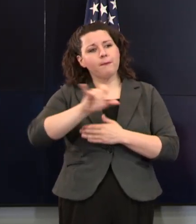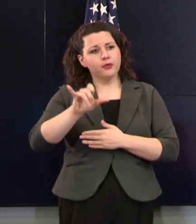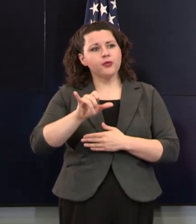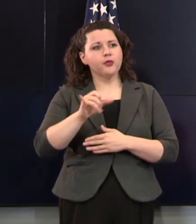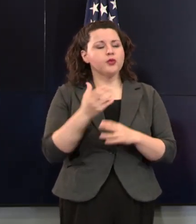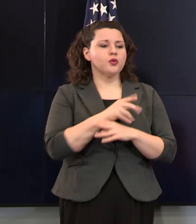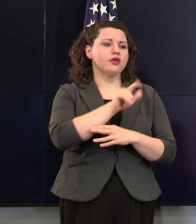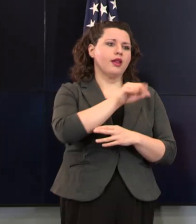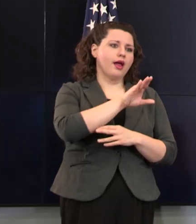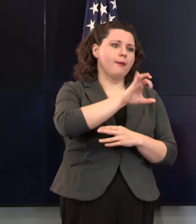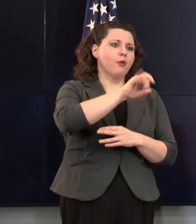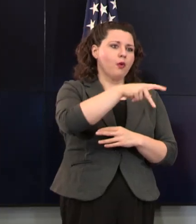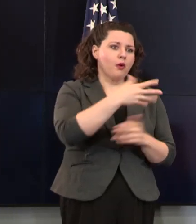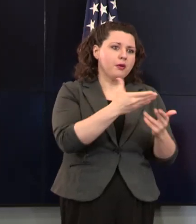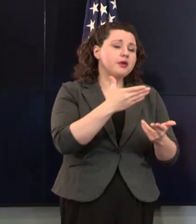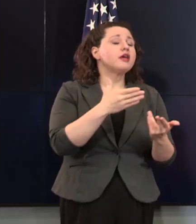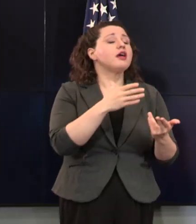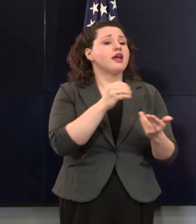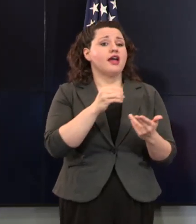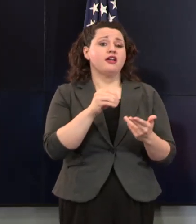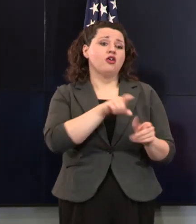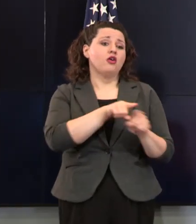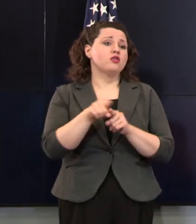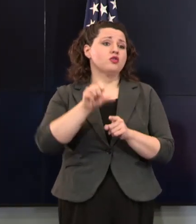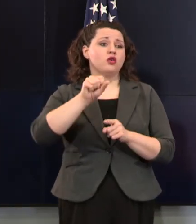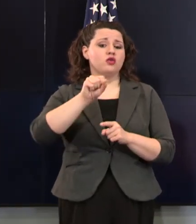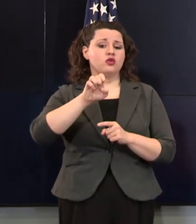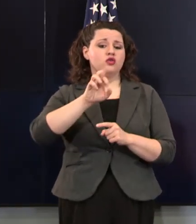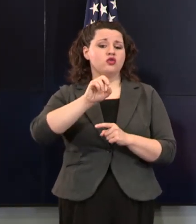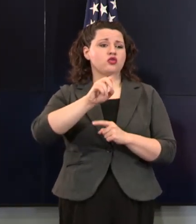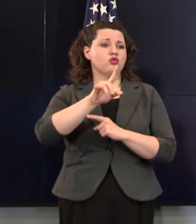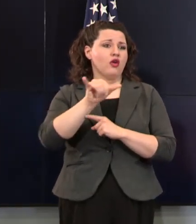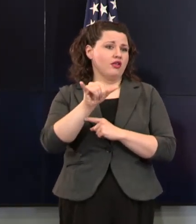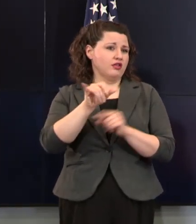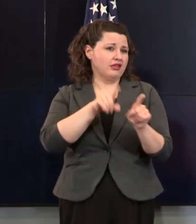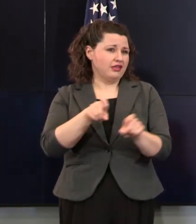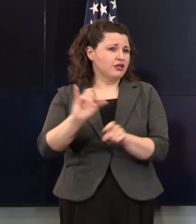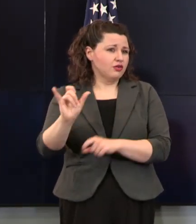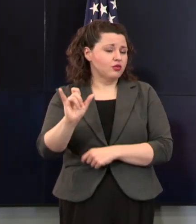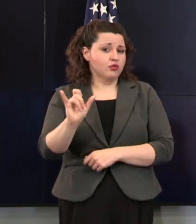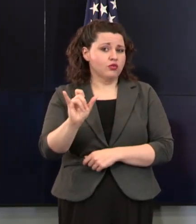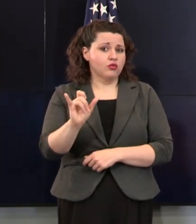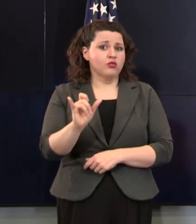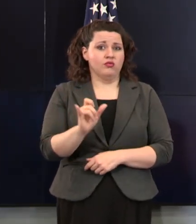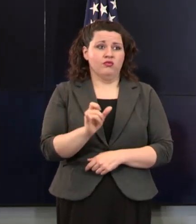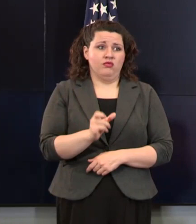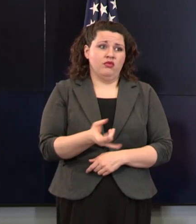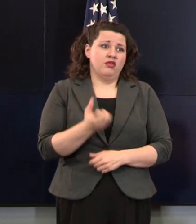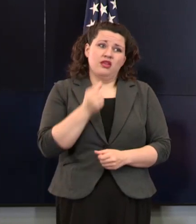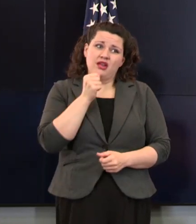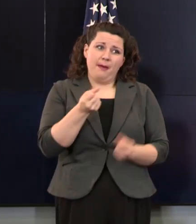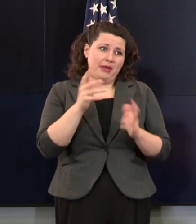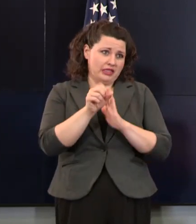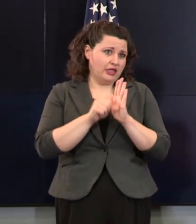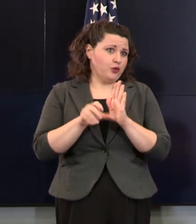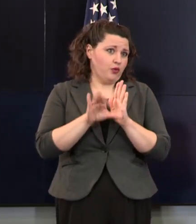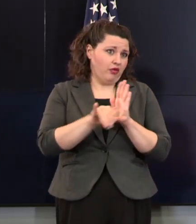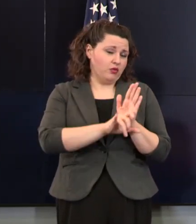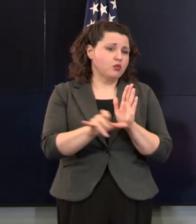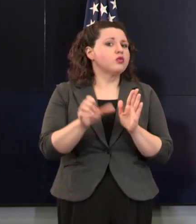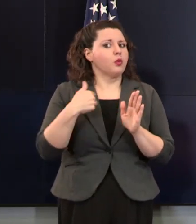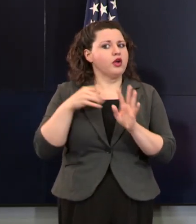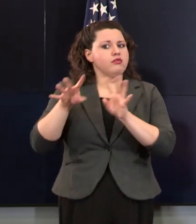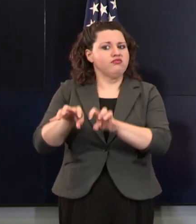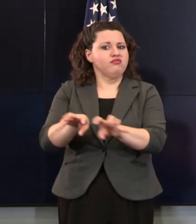and then another component of this is the serology testing that we're doing too. We're one of the few states that are doing that as part of our surveillance